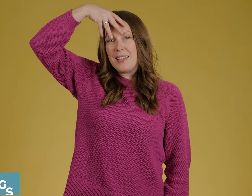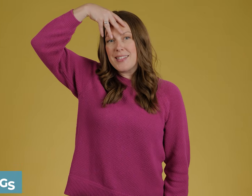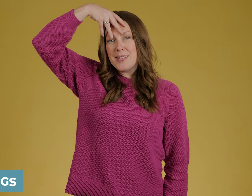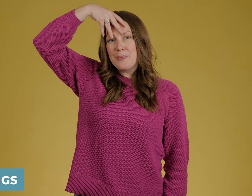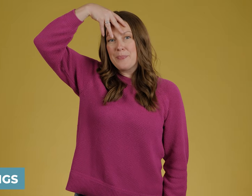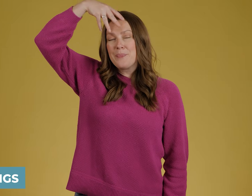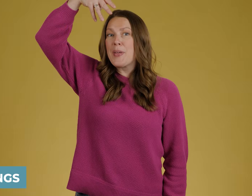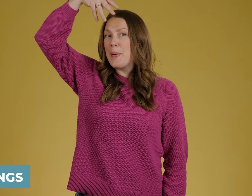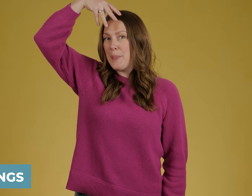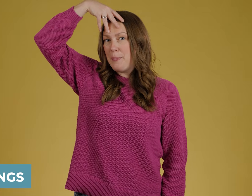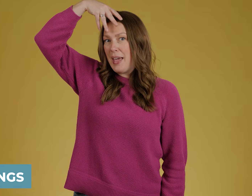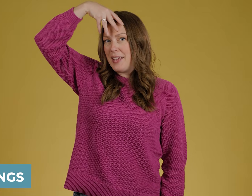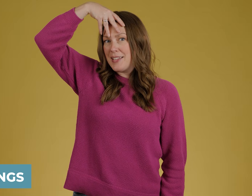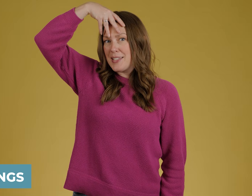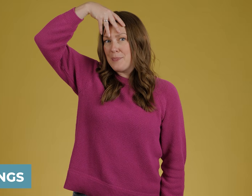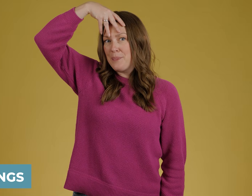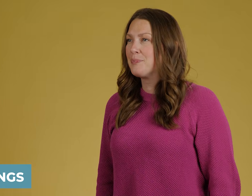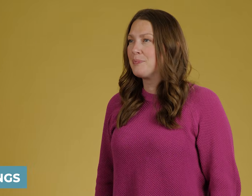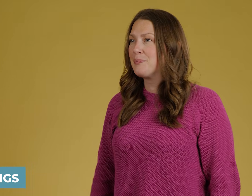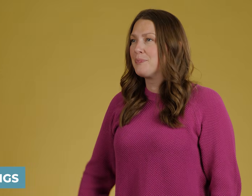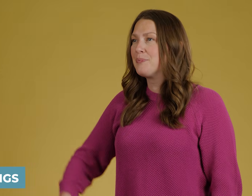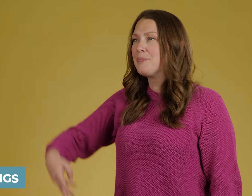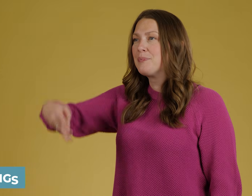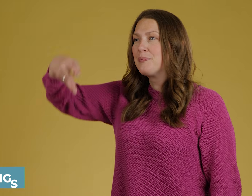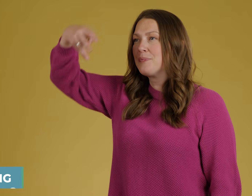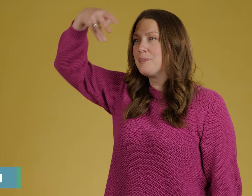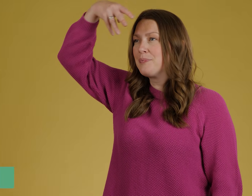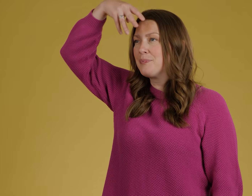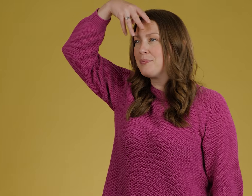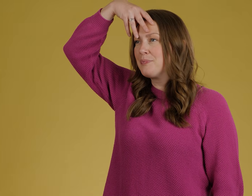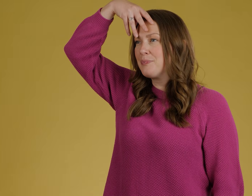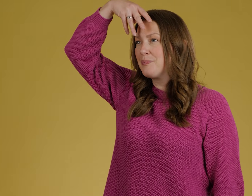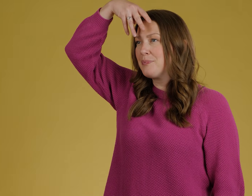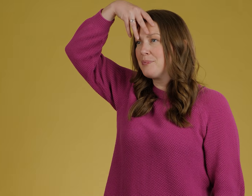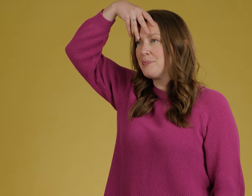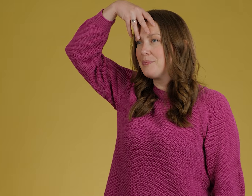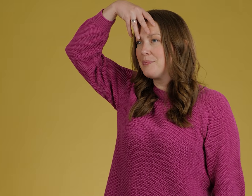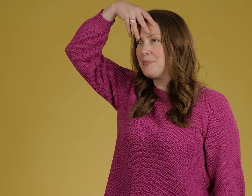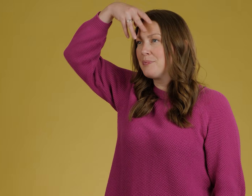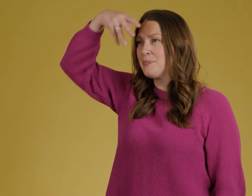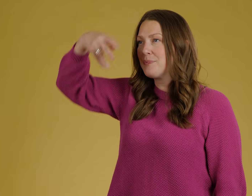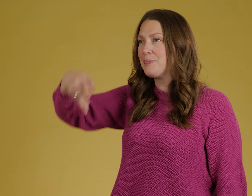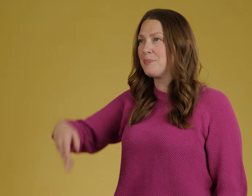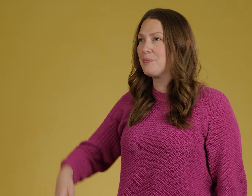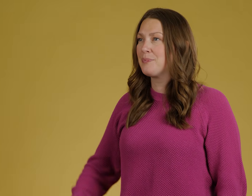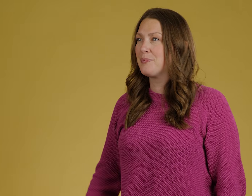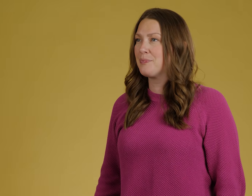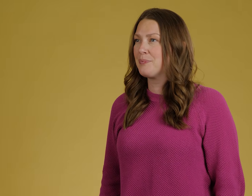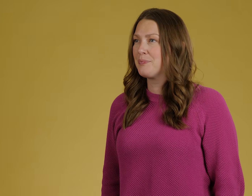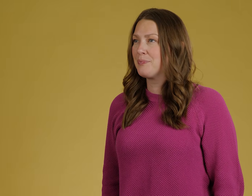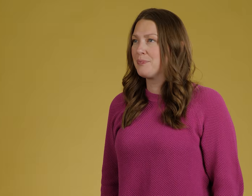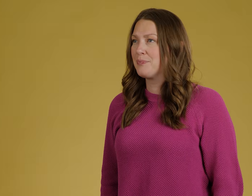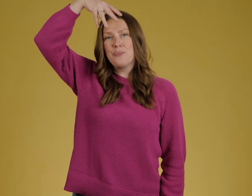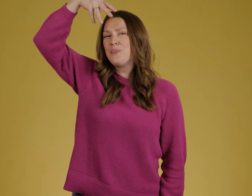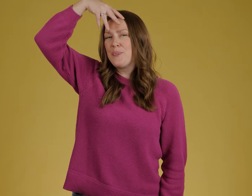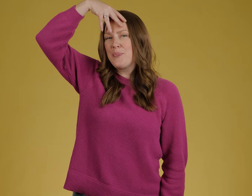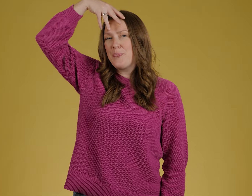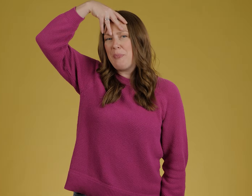Bangs, bangs. You have these 4 fingers facing down, making the bangs on the forehead.